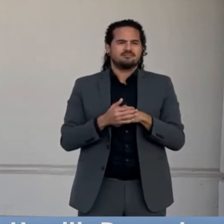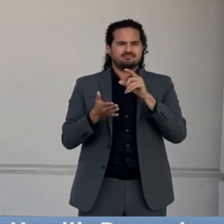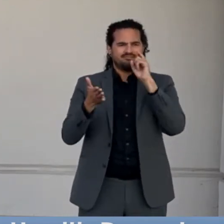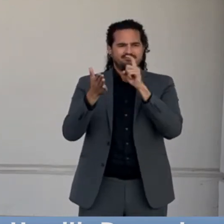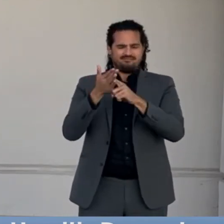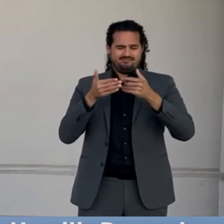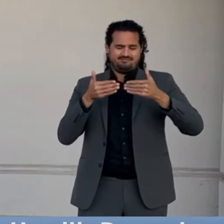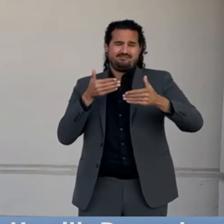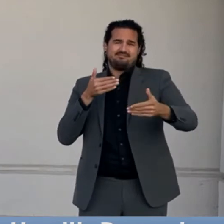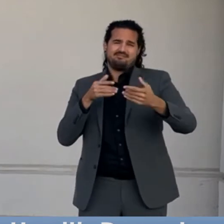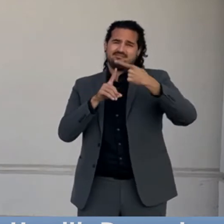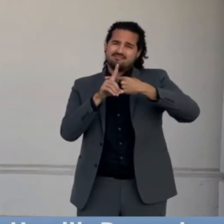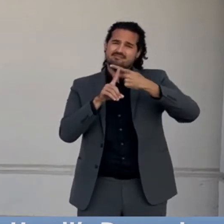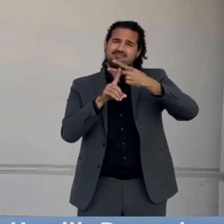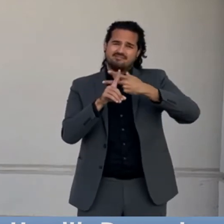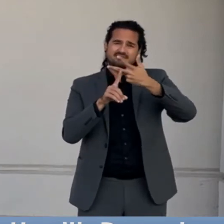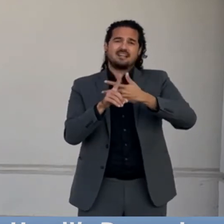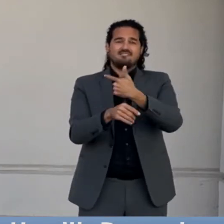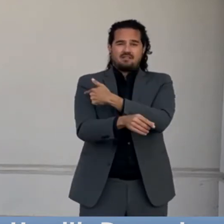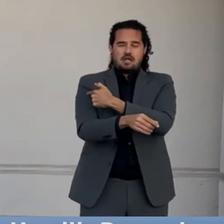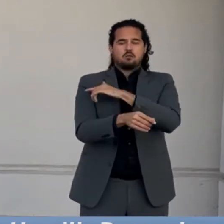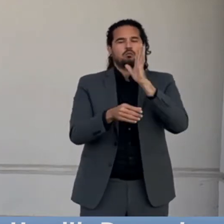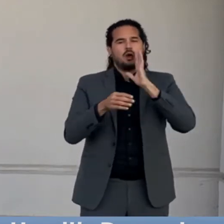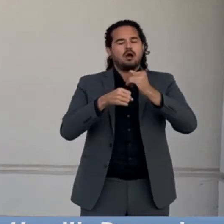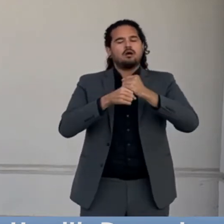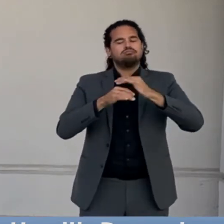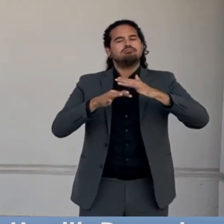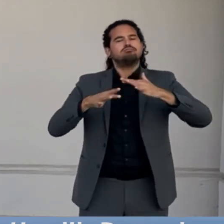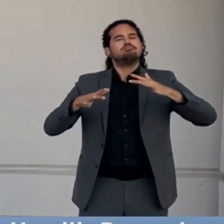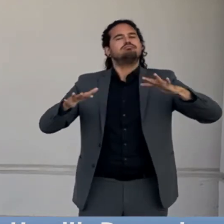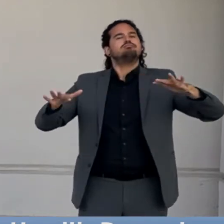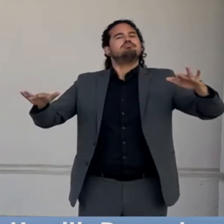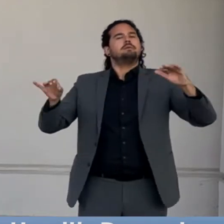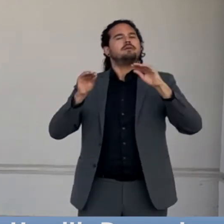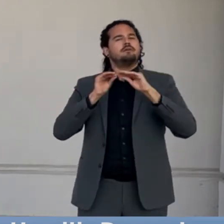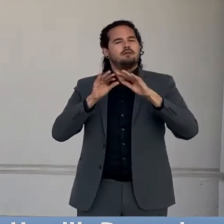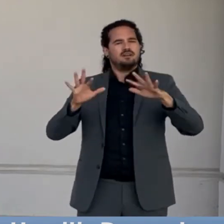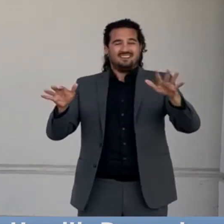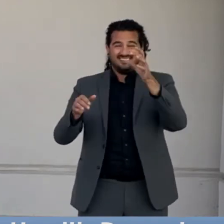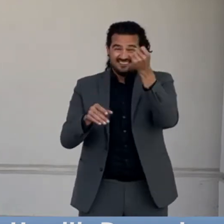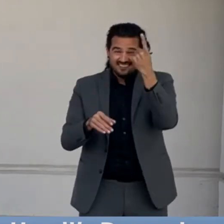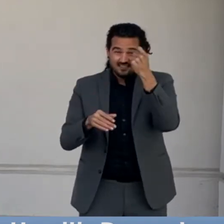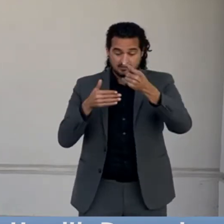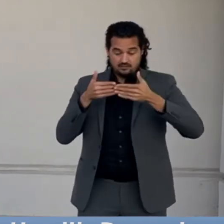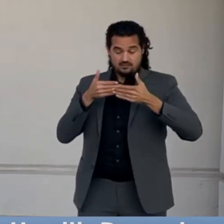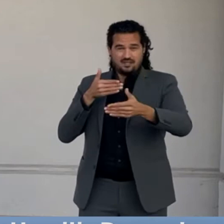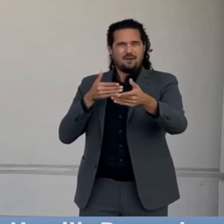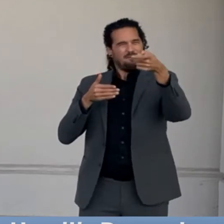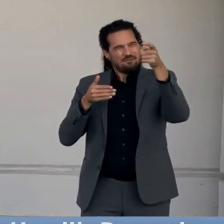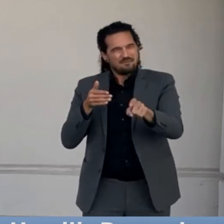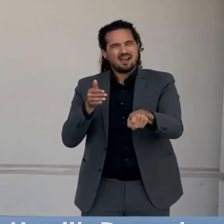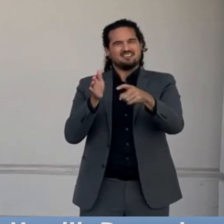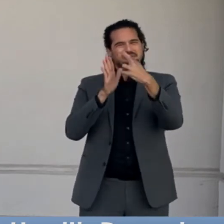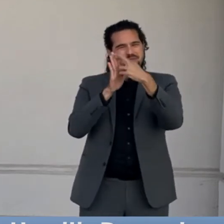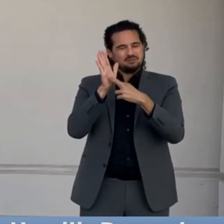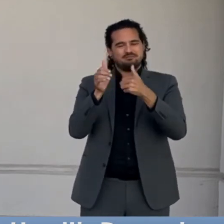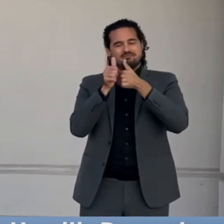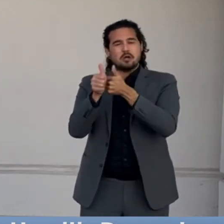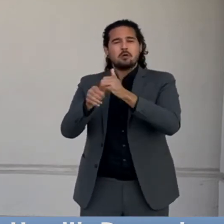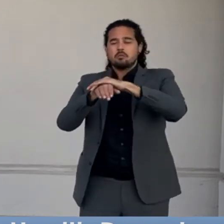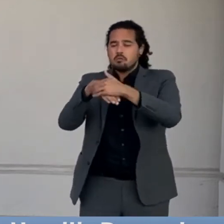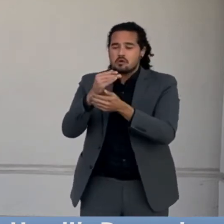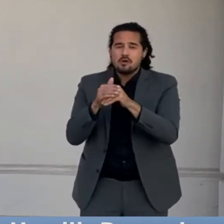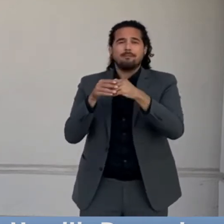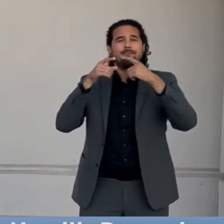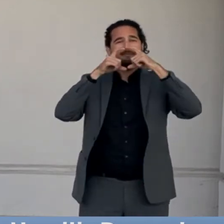available, we all still need to wear our masks, stay socially distant from one another, and not to gather.